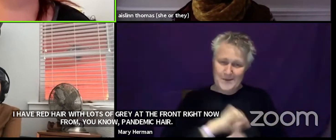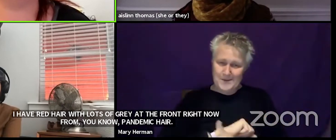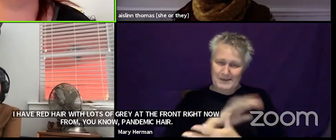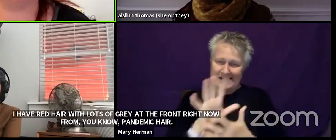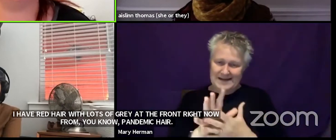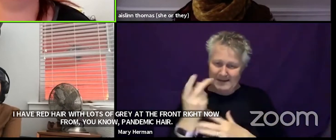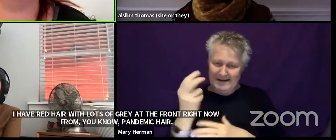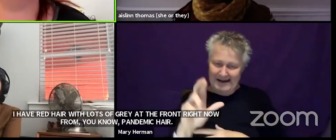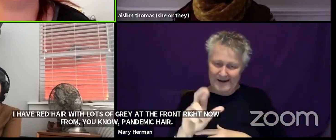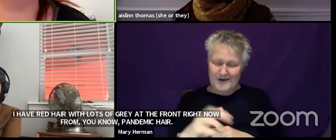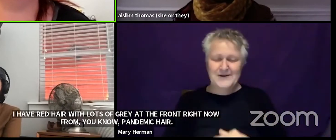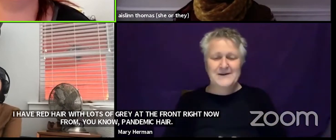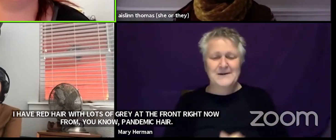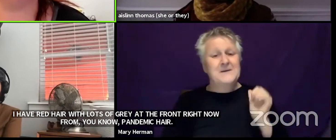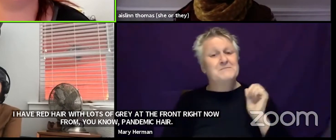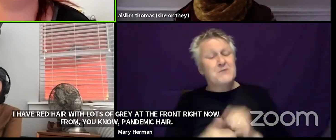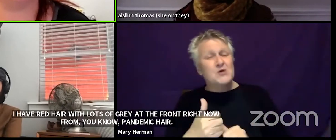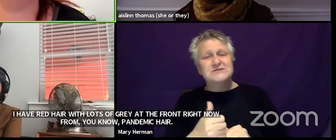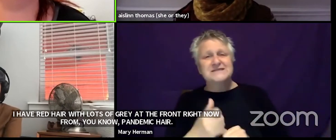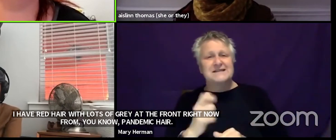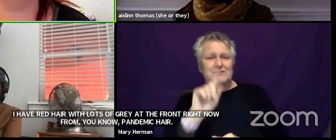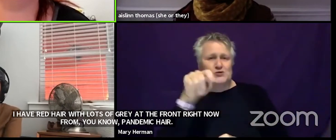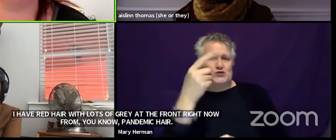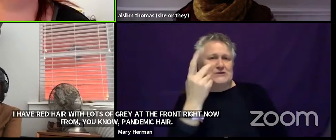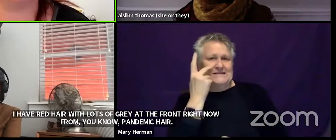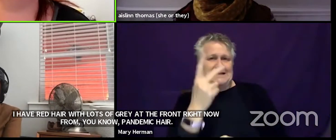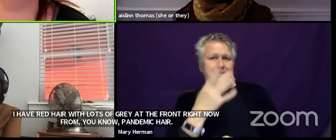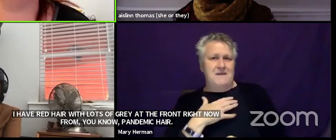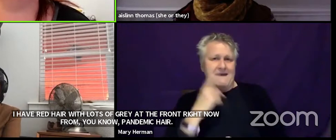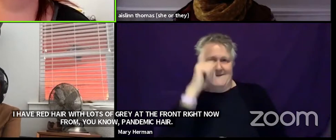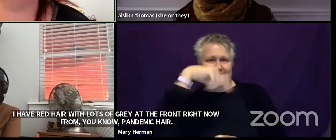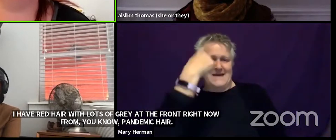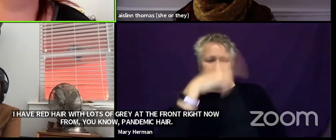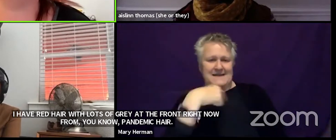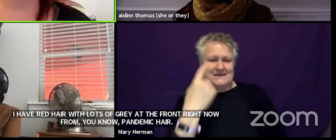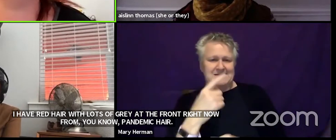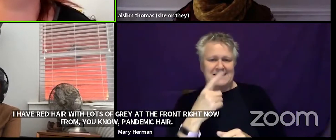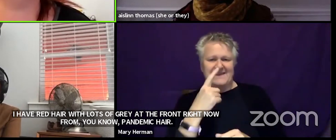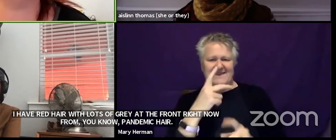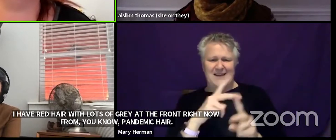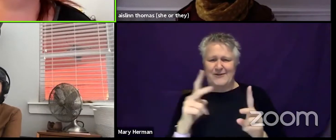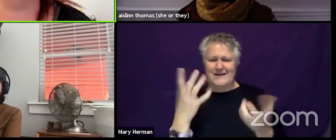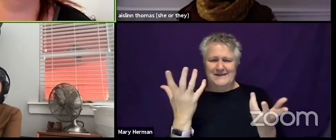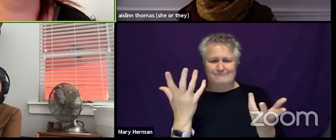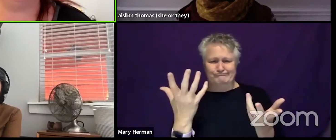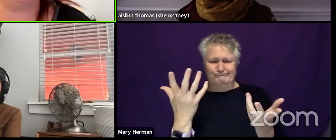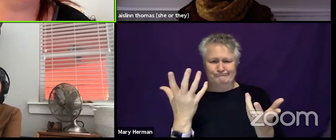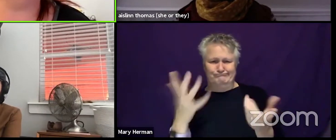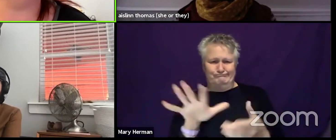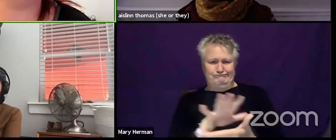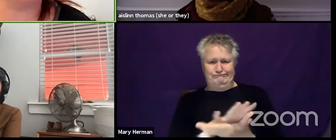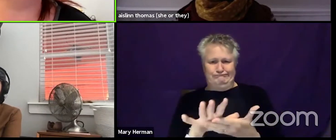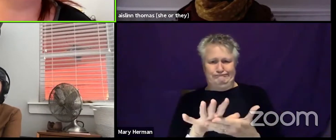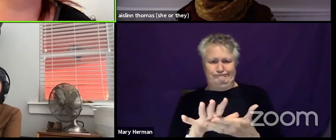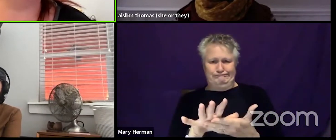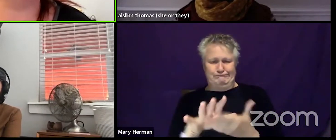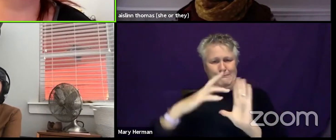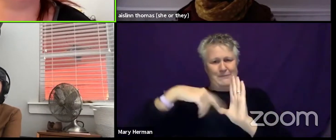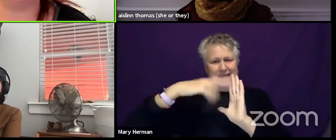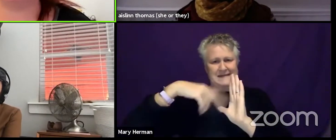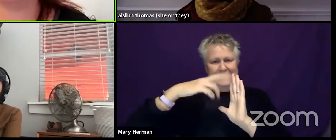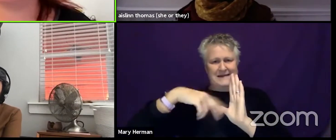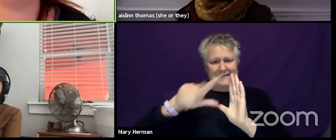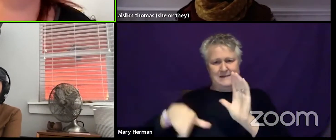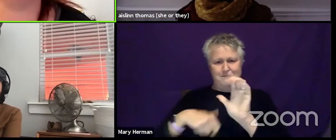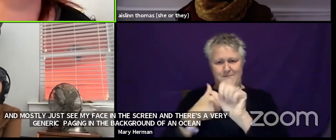my face in the screen, and there's a very generic painting in the background of an ocean scene and kind of a corner of